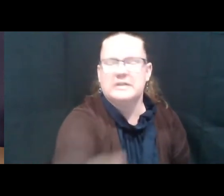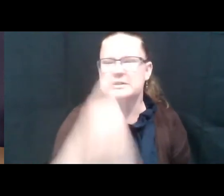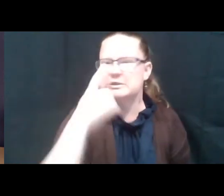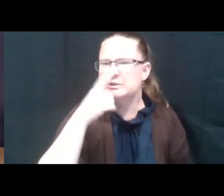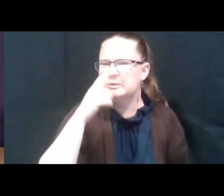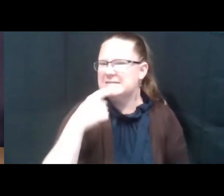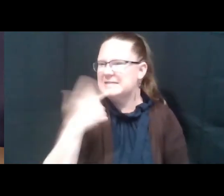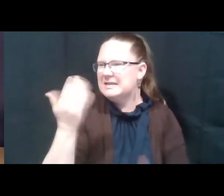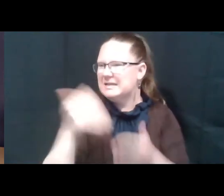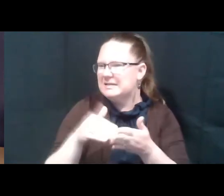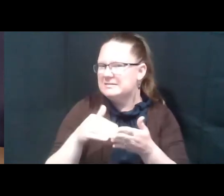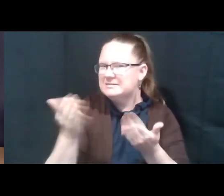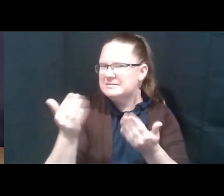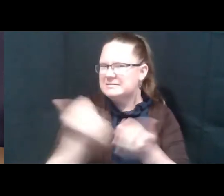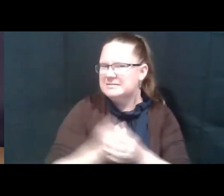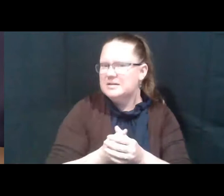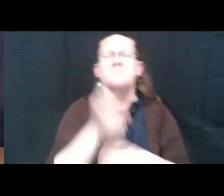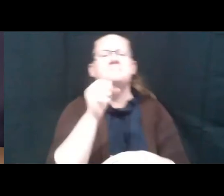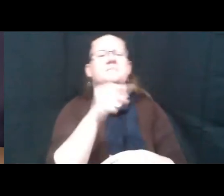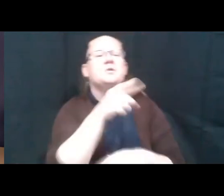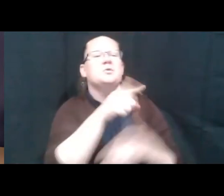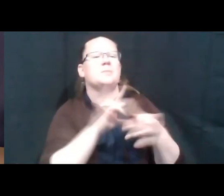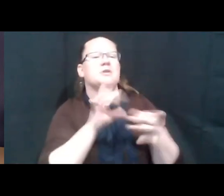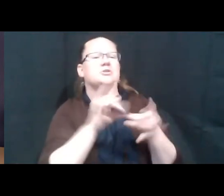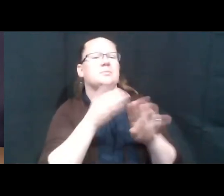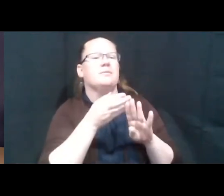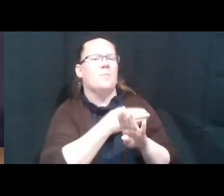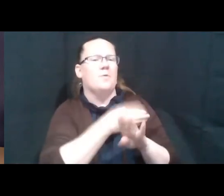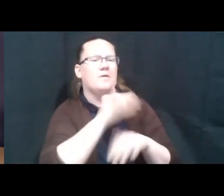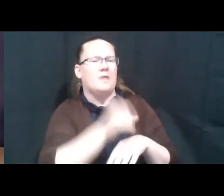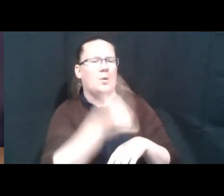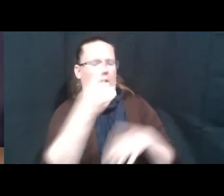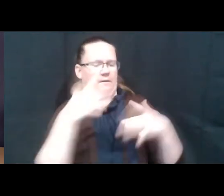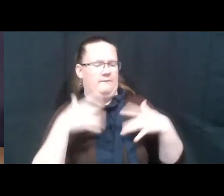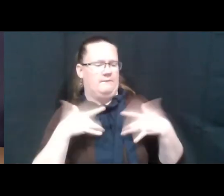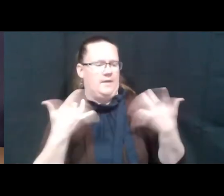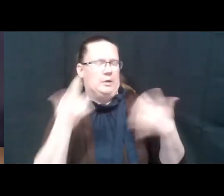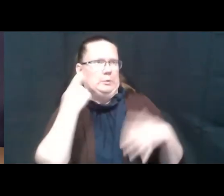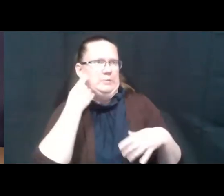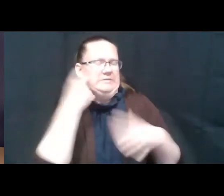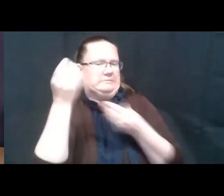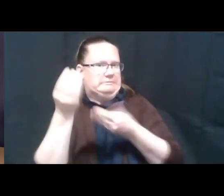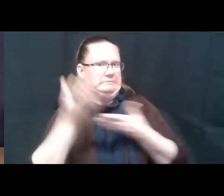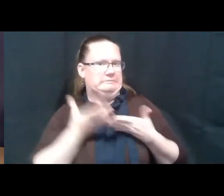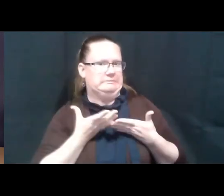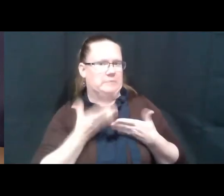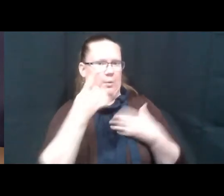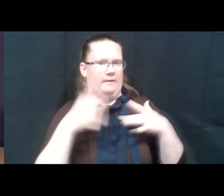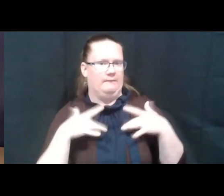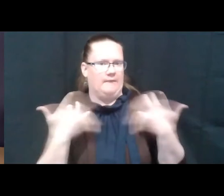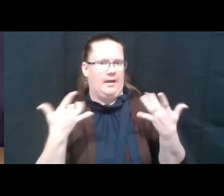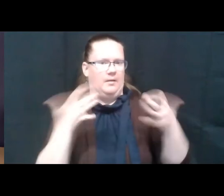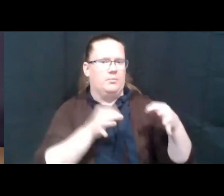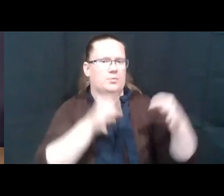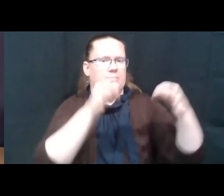you mentioned a few moments ago that you just got word that an event had been